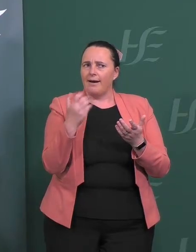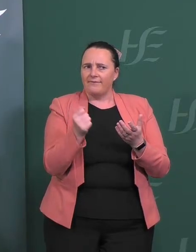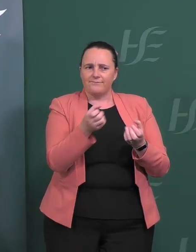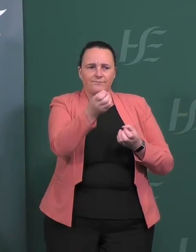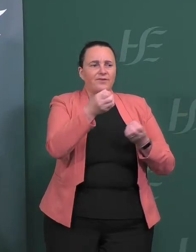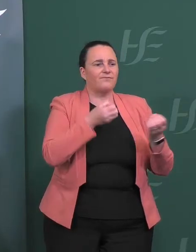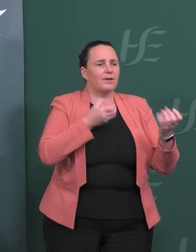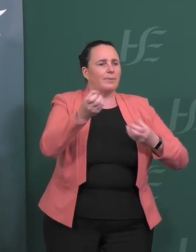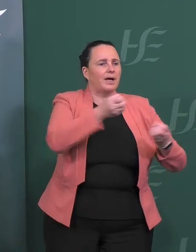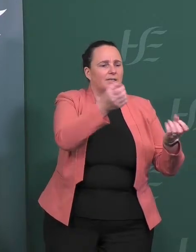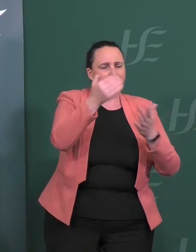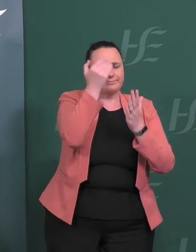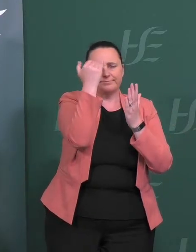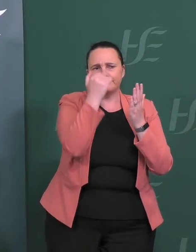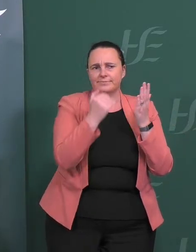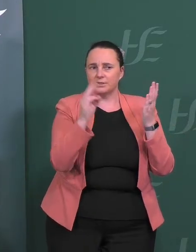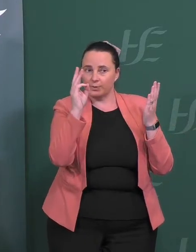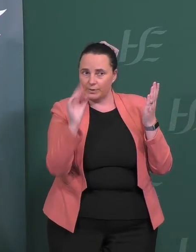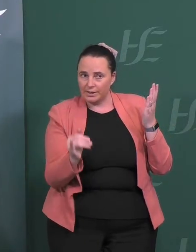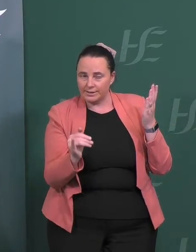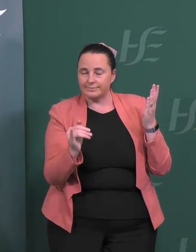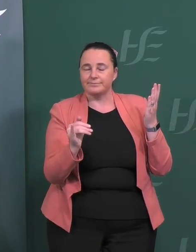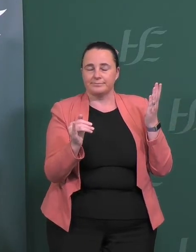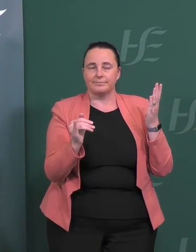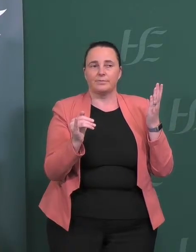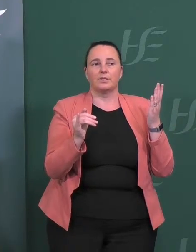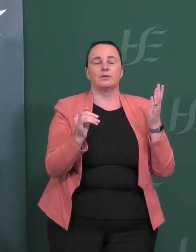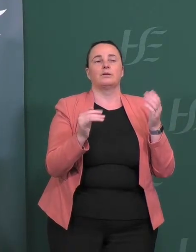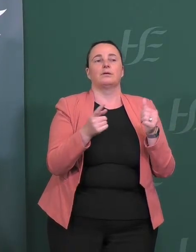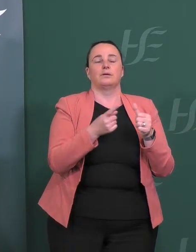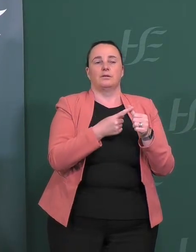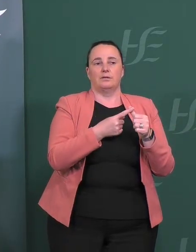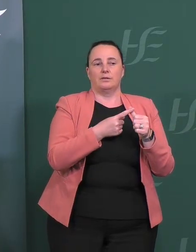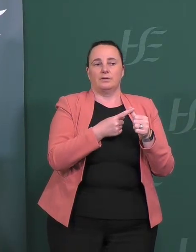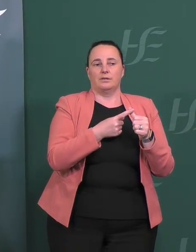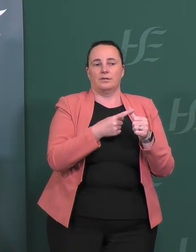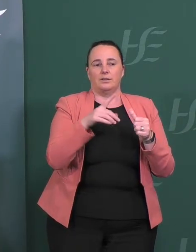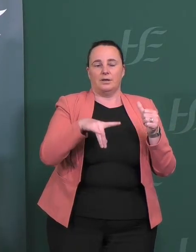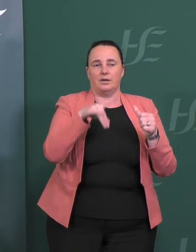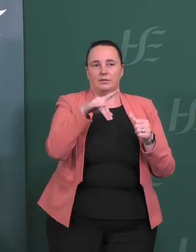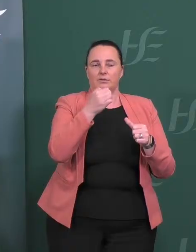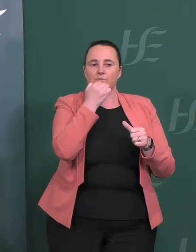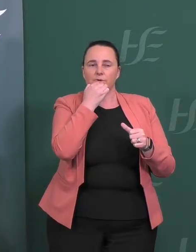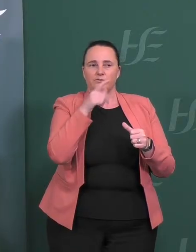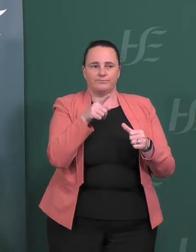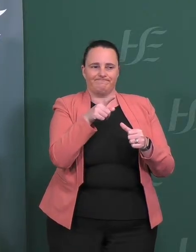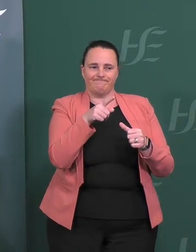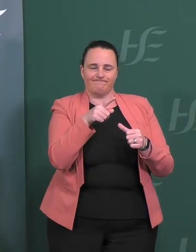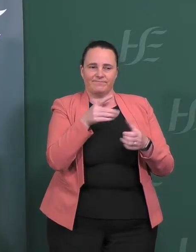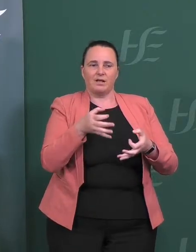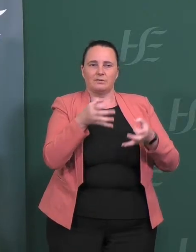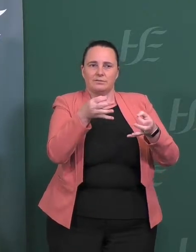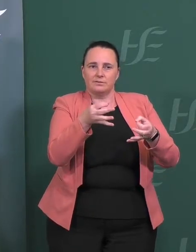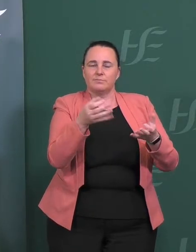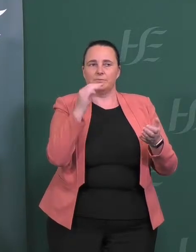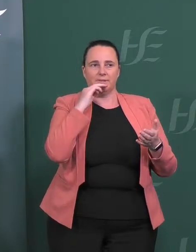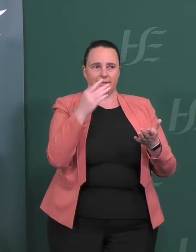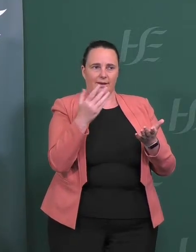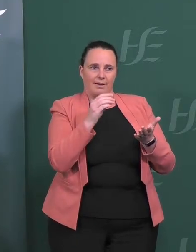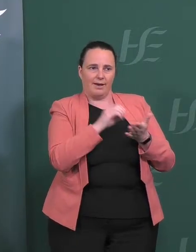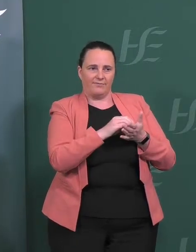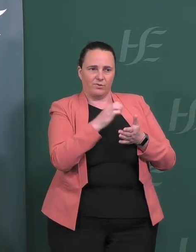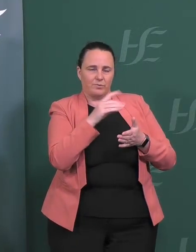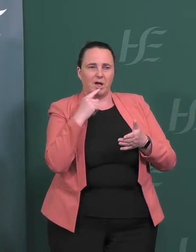feedback from our hospital system overall. Firstly, it's a significant proportion of delayed presentations, people who didn't present